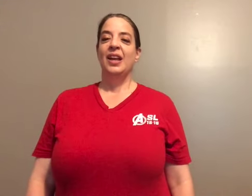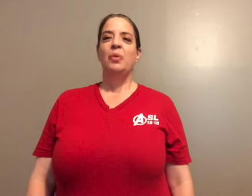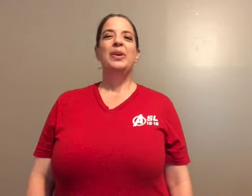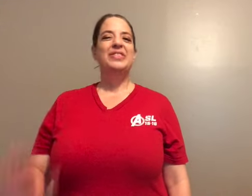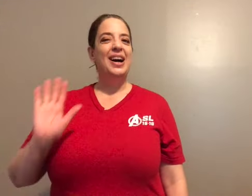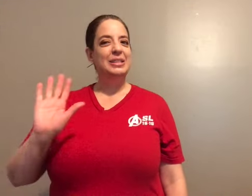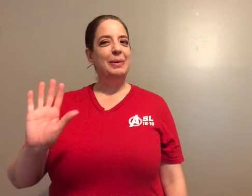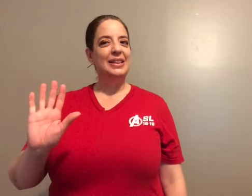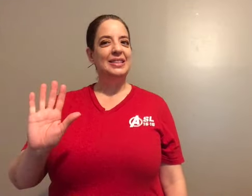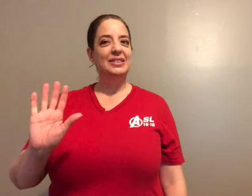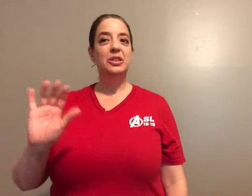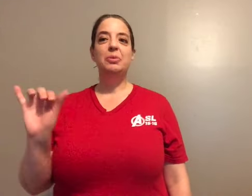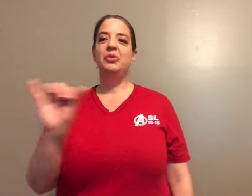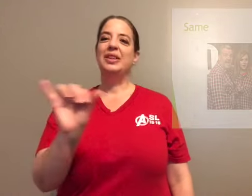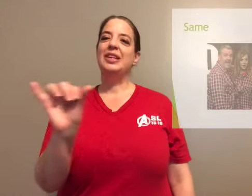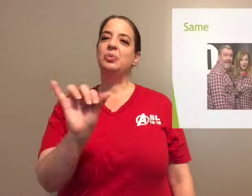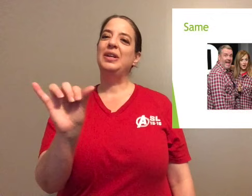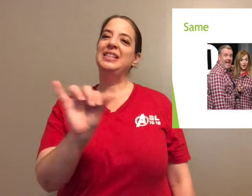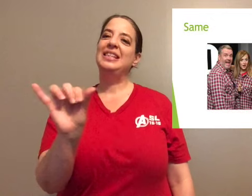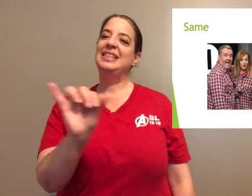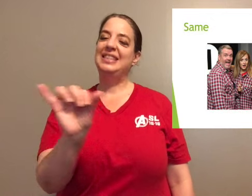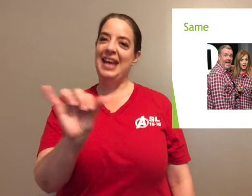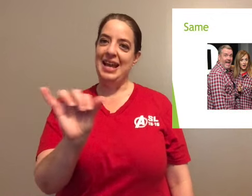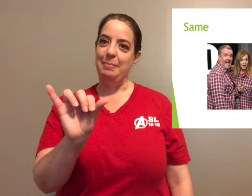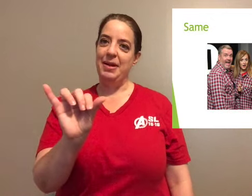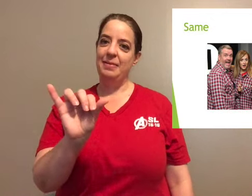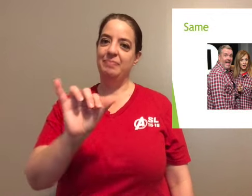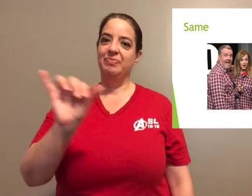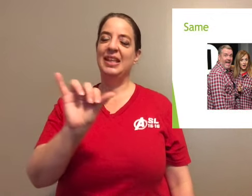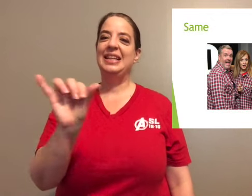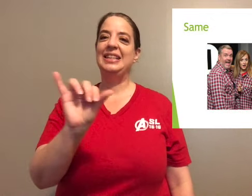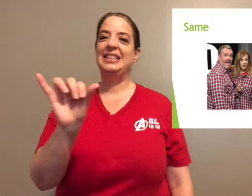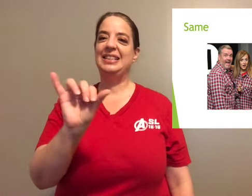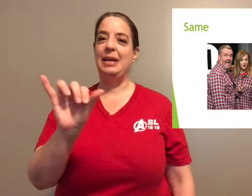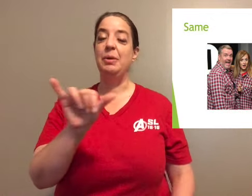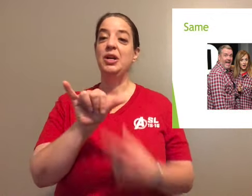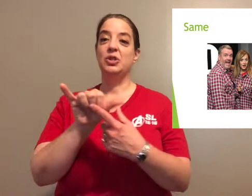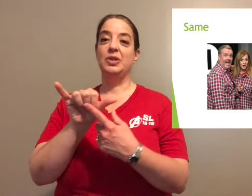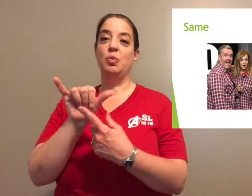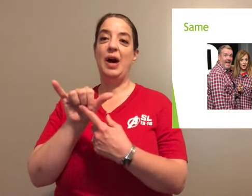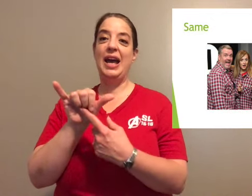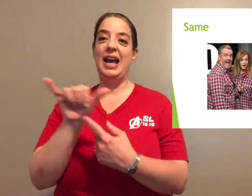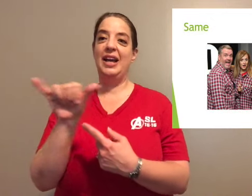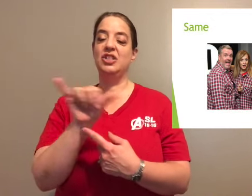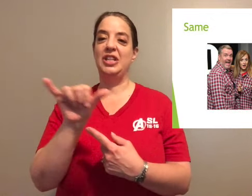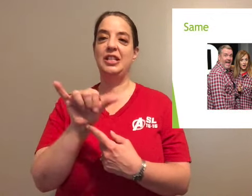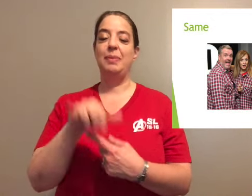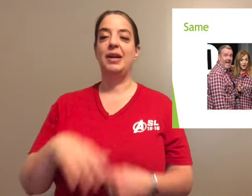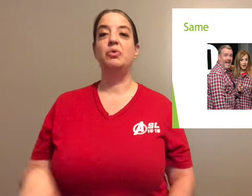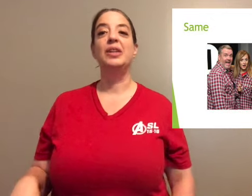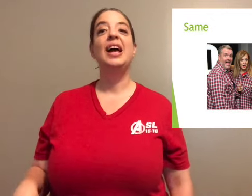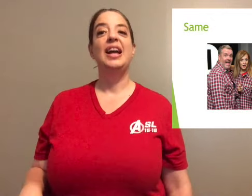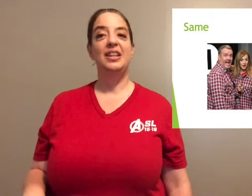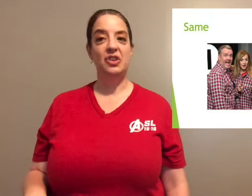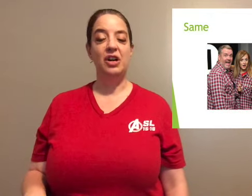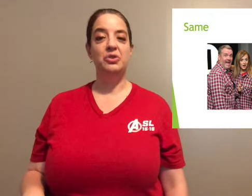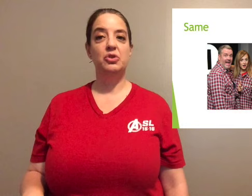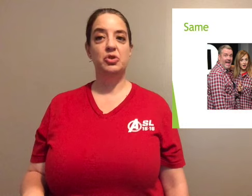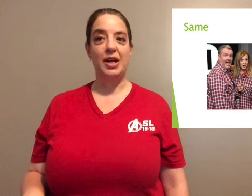We've talked about this a little before. The next word is same. Same. So it's a Y hand, shakes back and forth. It is also